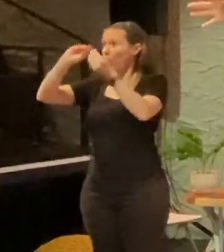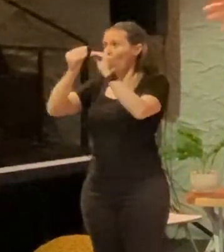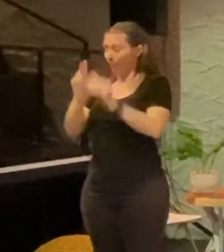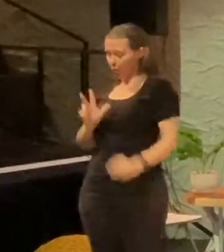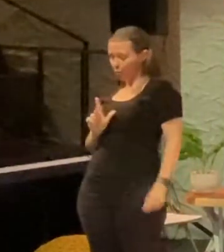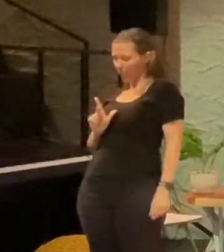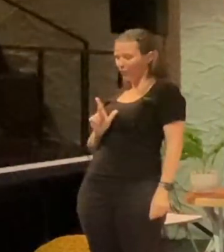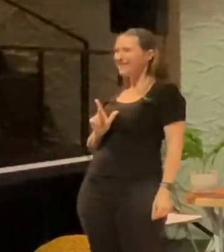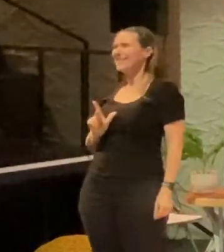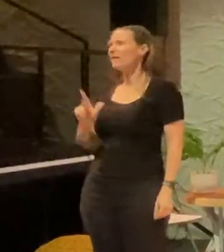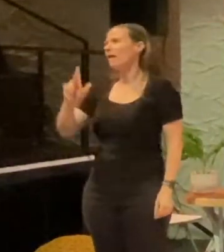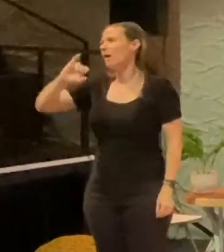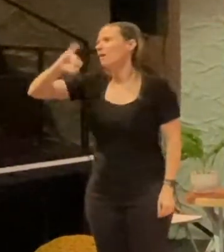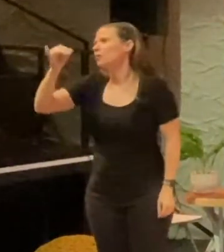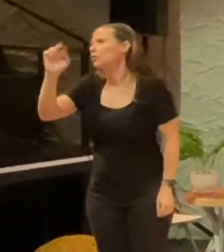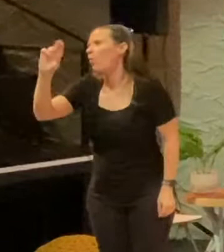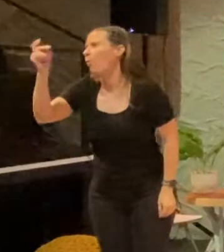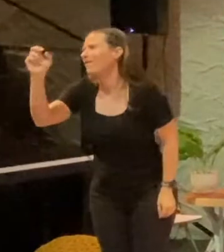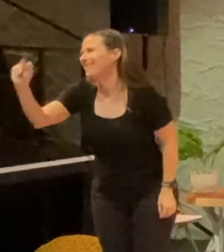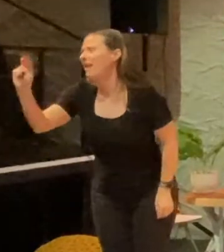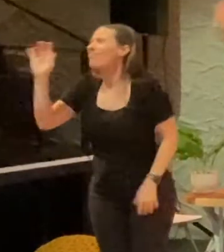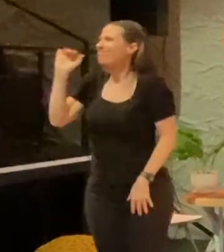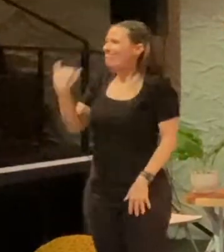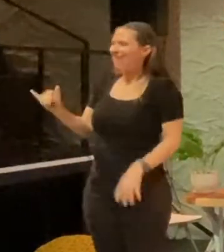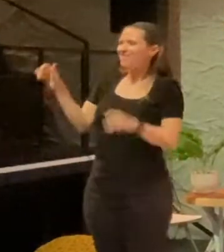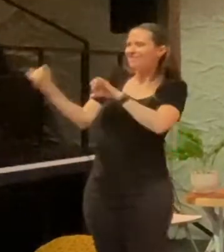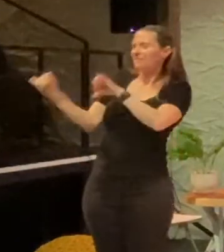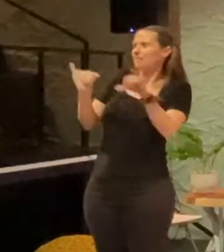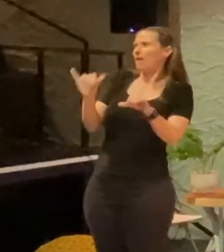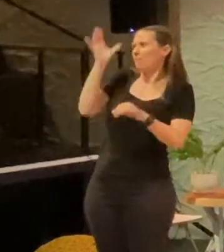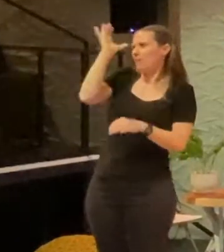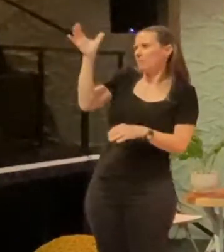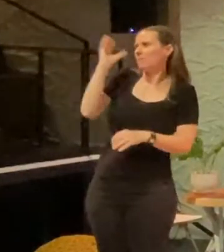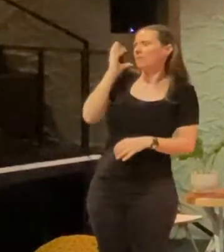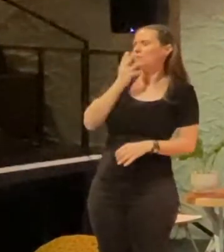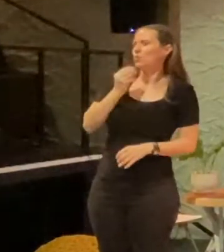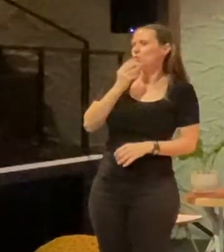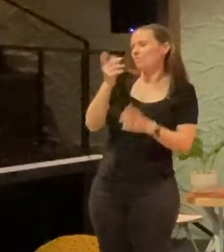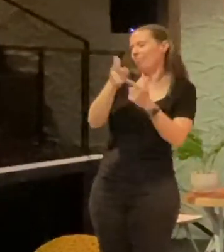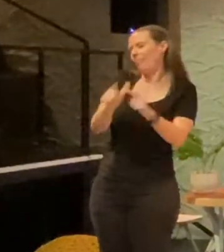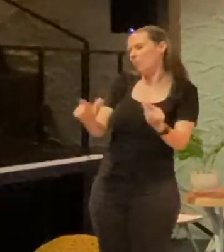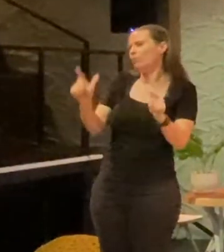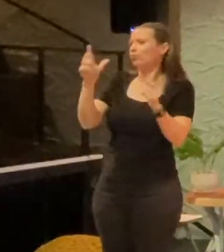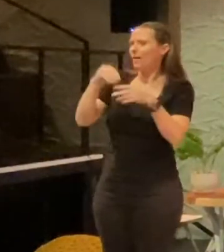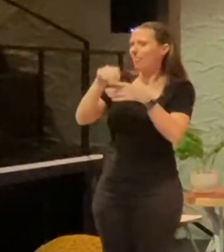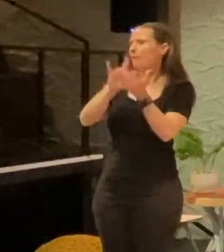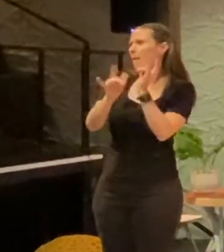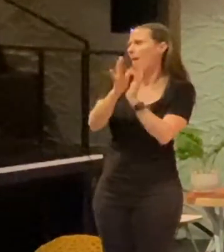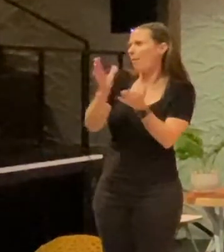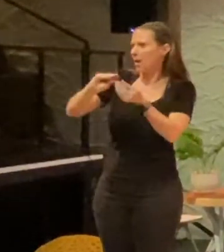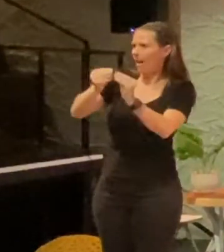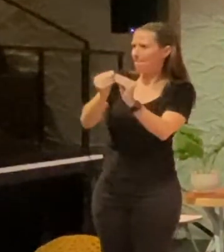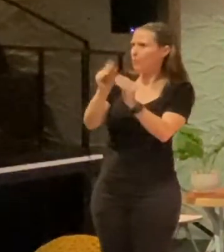Jordan, right? Like, you get that. That's kind of the idea about how numbers are assigned with language in the Bible. So in the Bible, certain numbers have